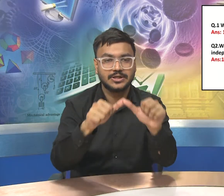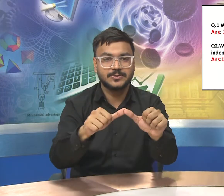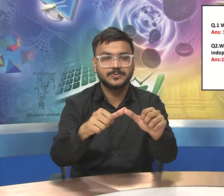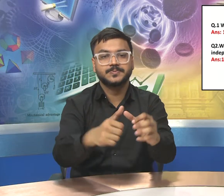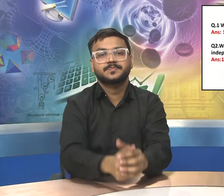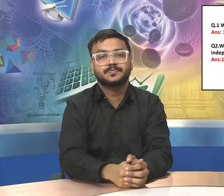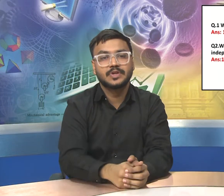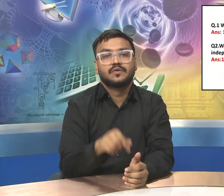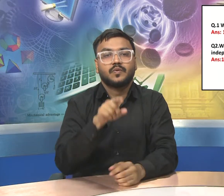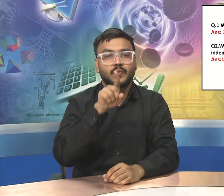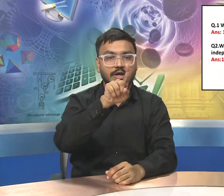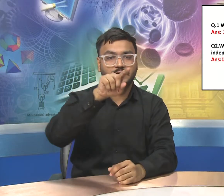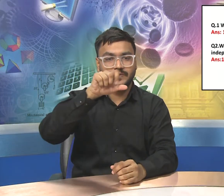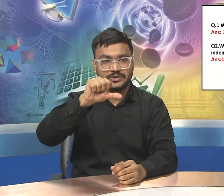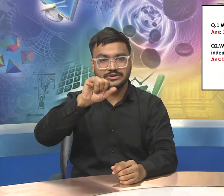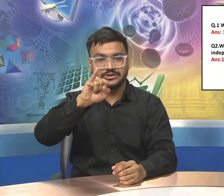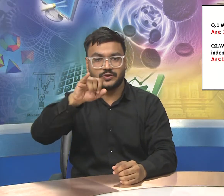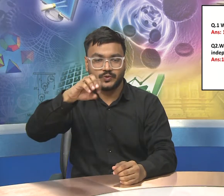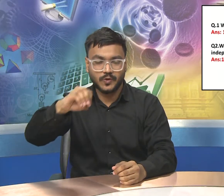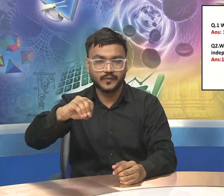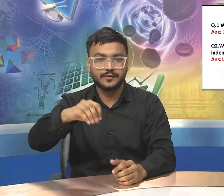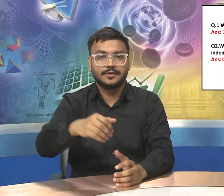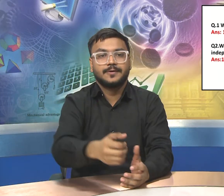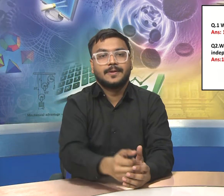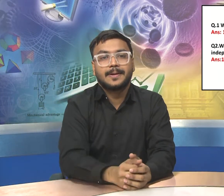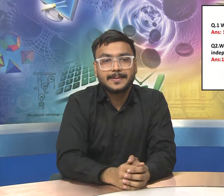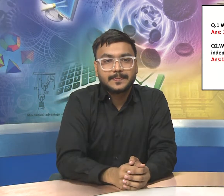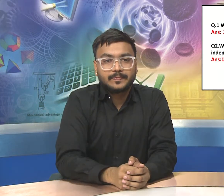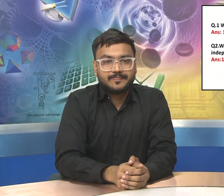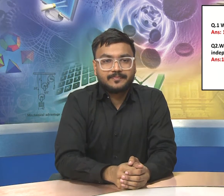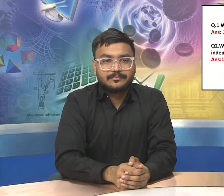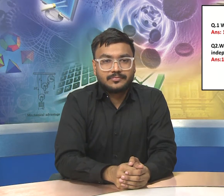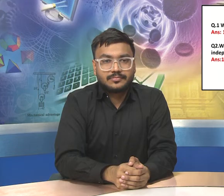And the answer is 1960.